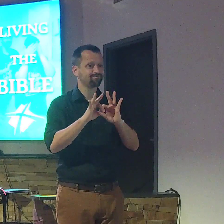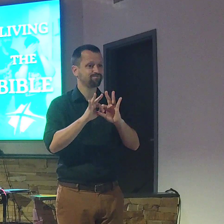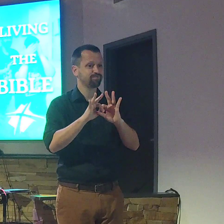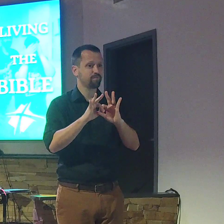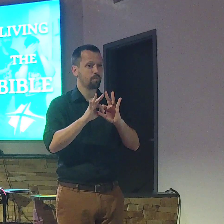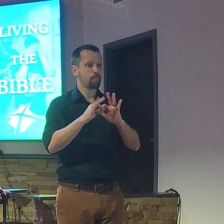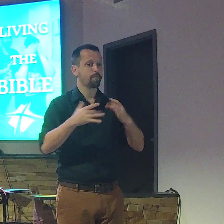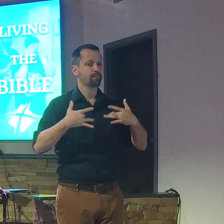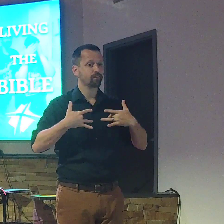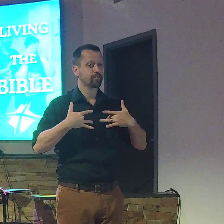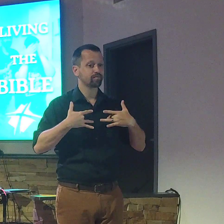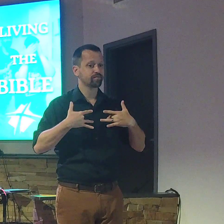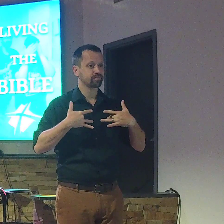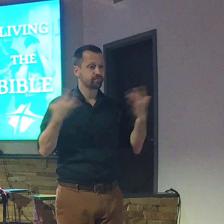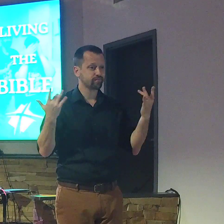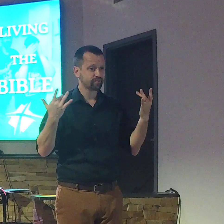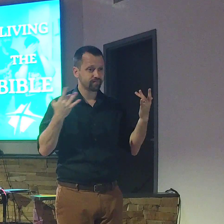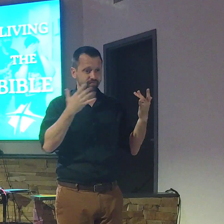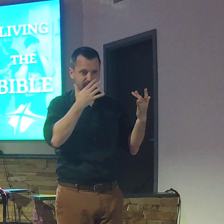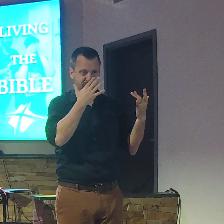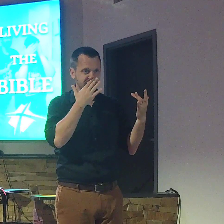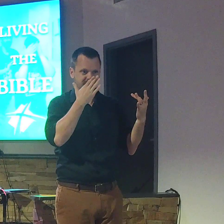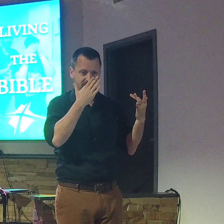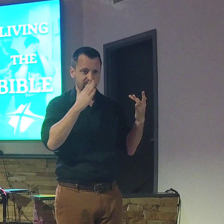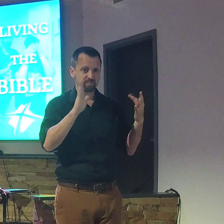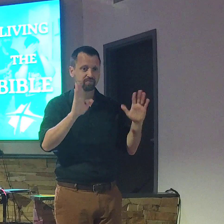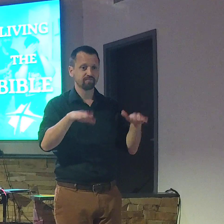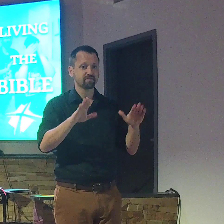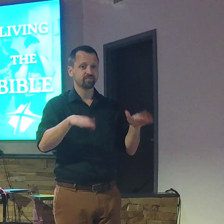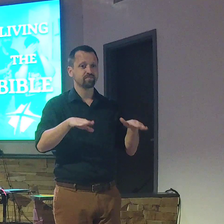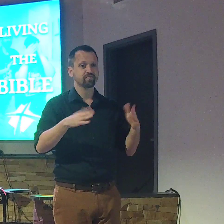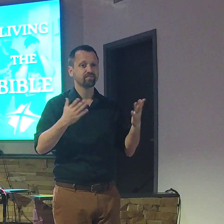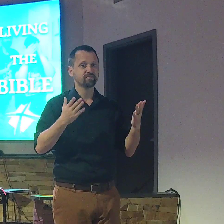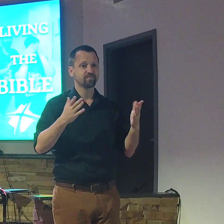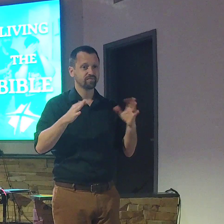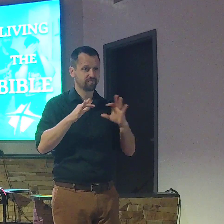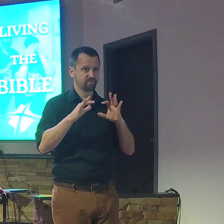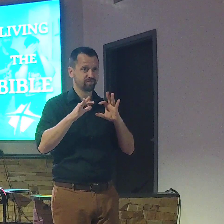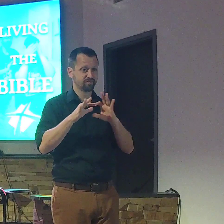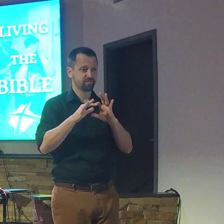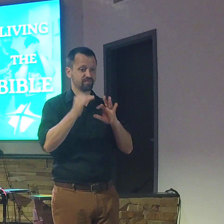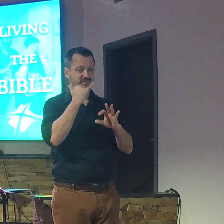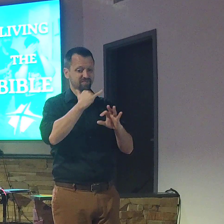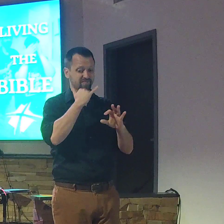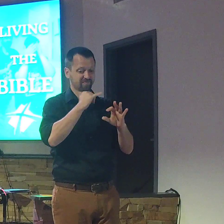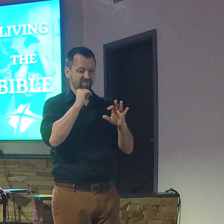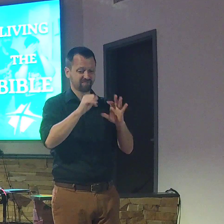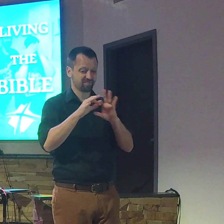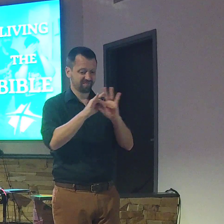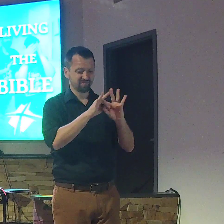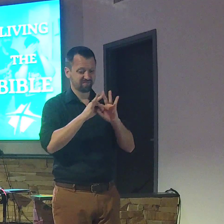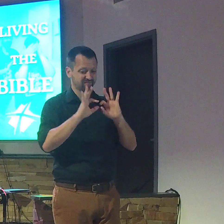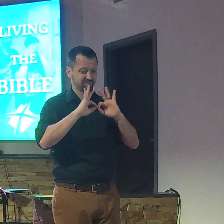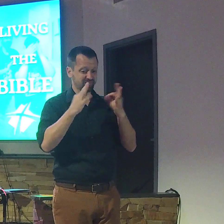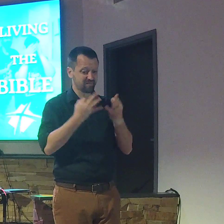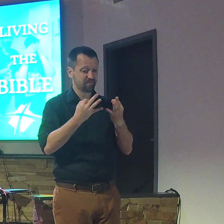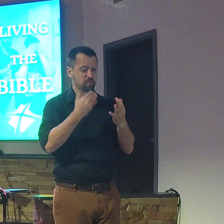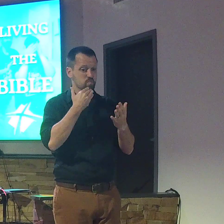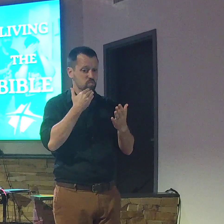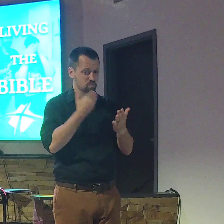this, is we know when there is unity in our family, for instance, it's good.